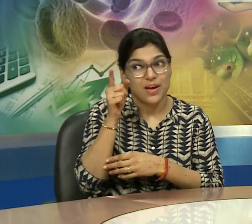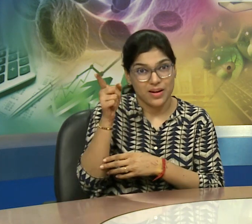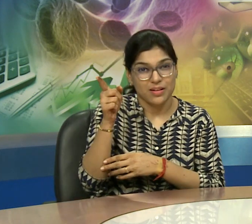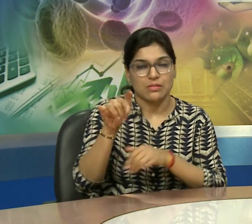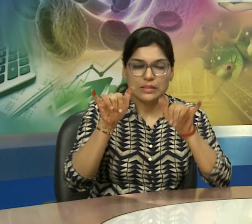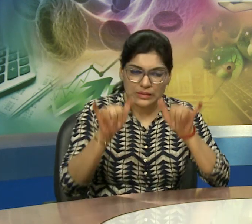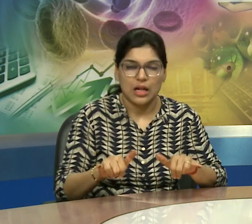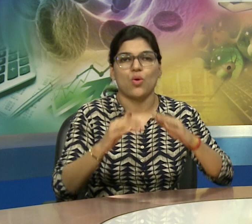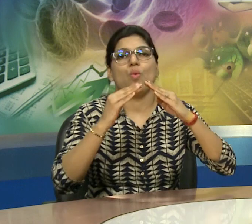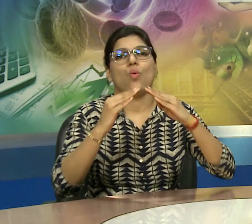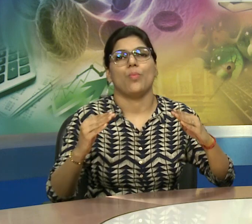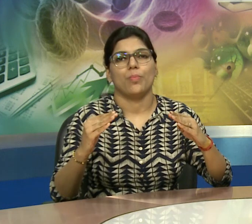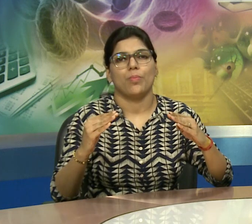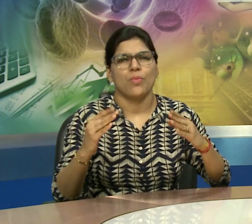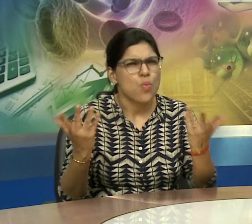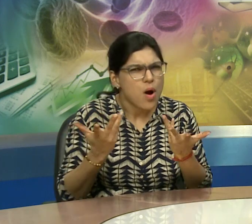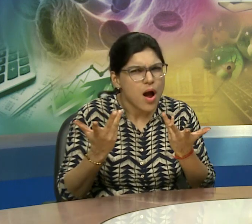Because it is very boring.